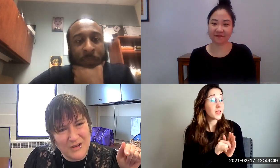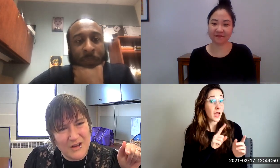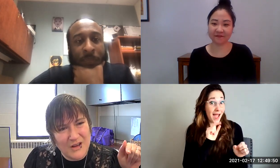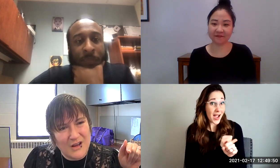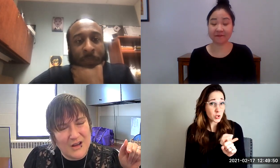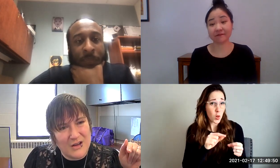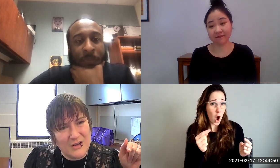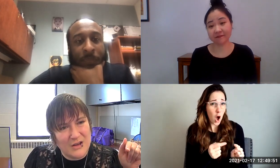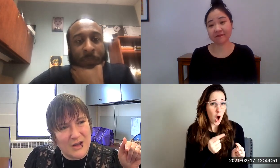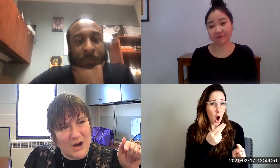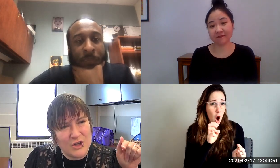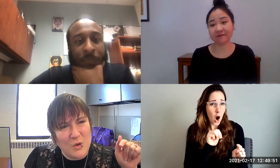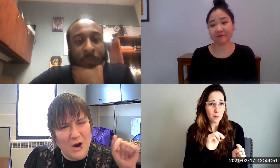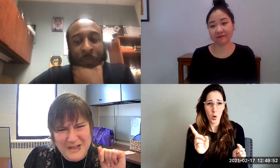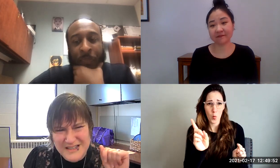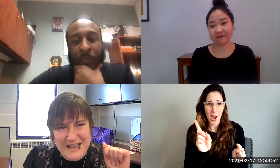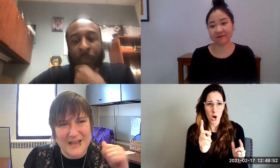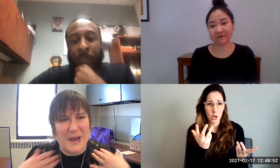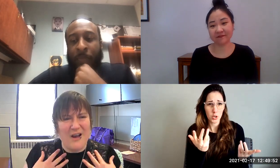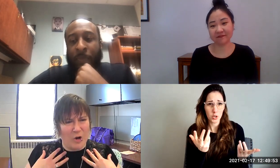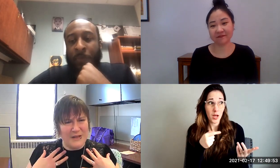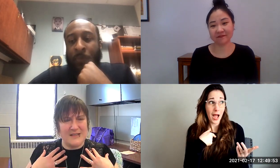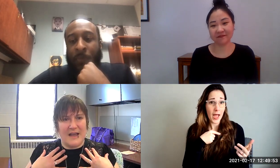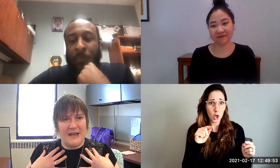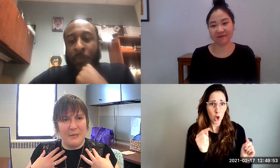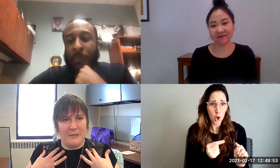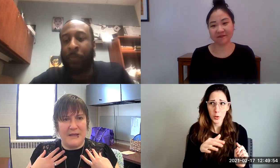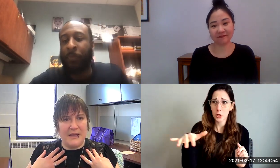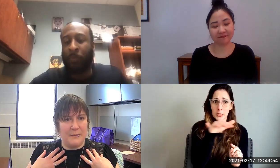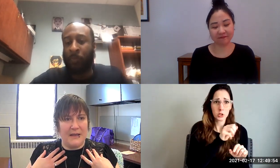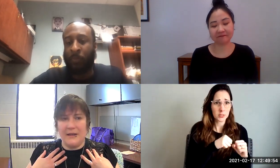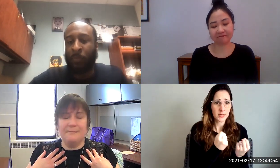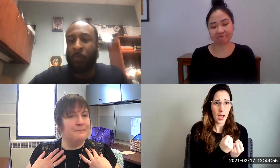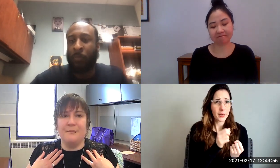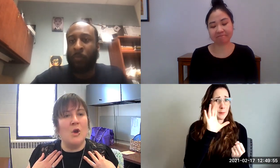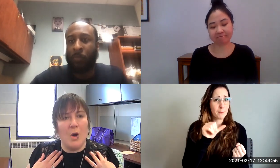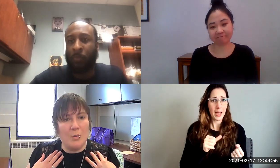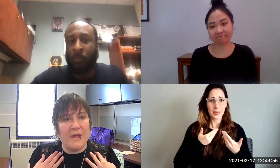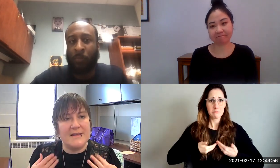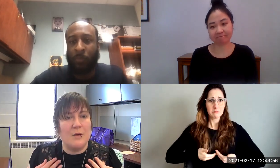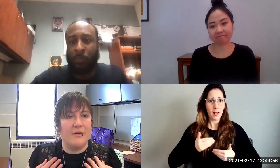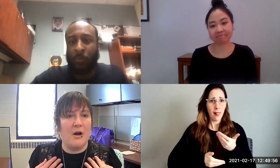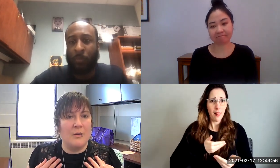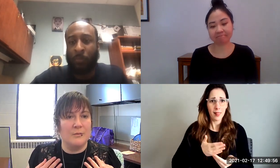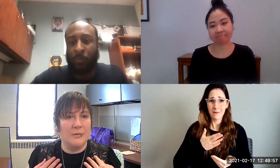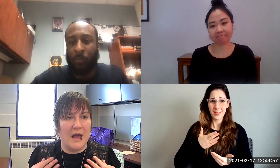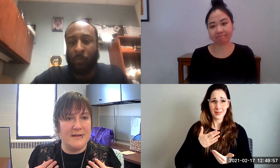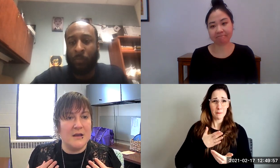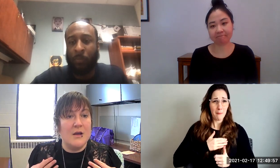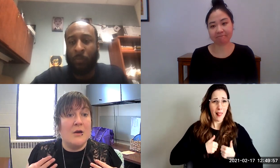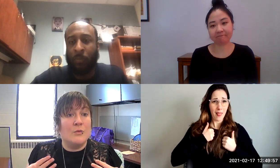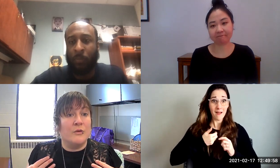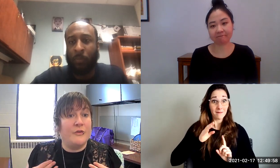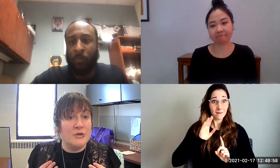harm? Are you harming society? Am I harming society by being me? No, that's not where the harm